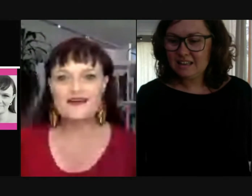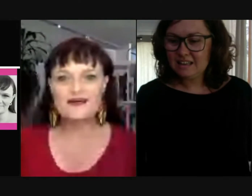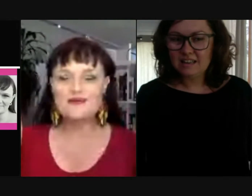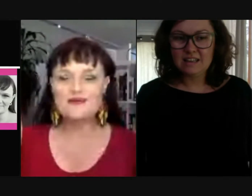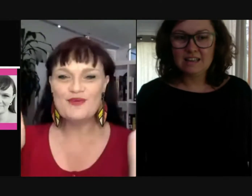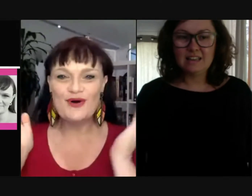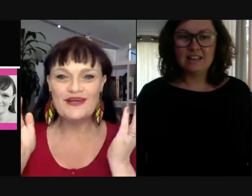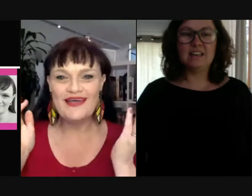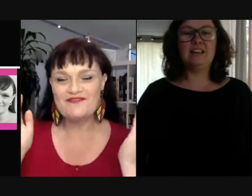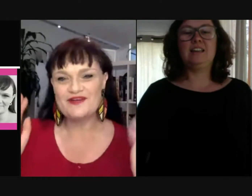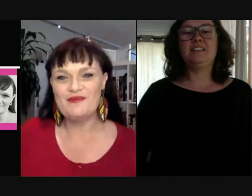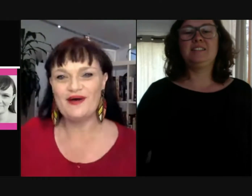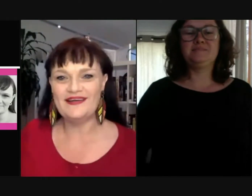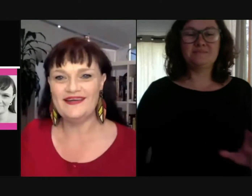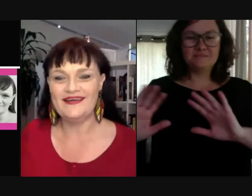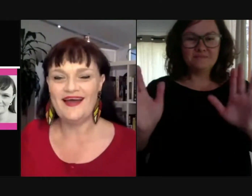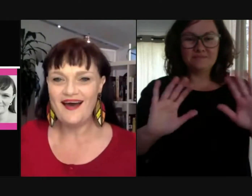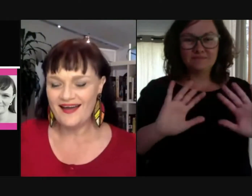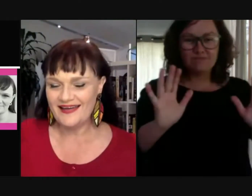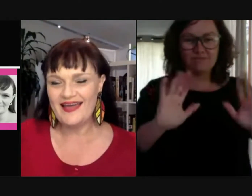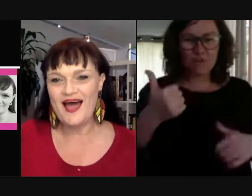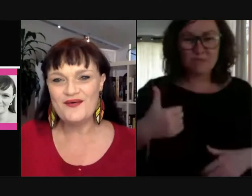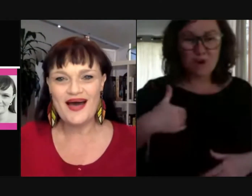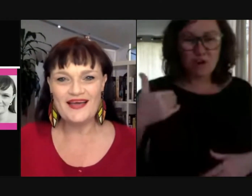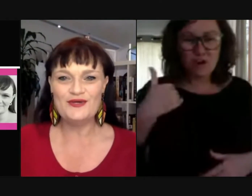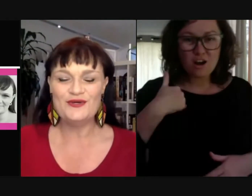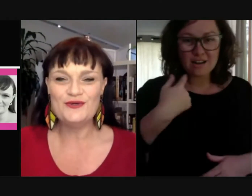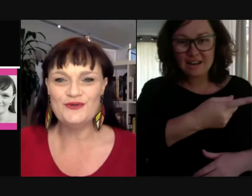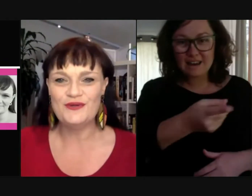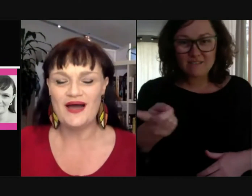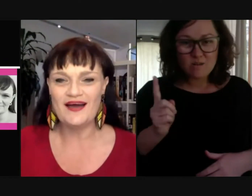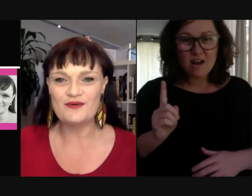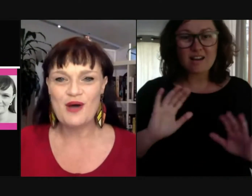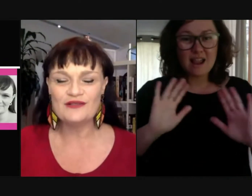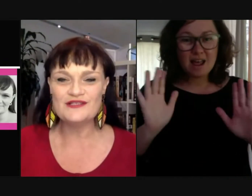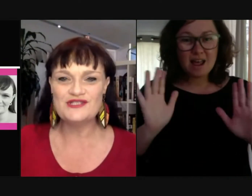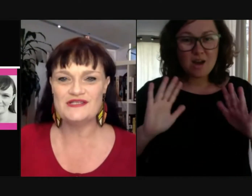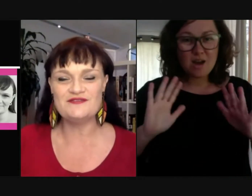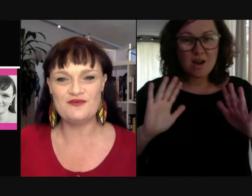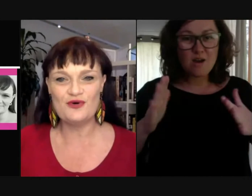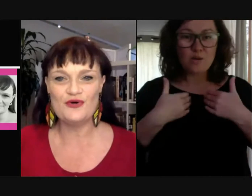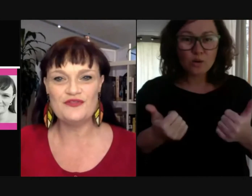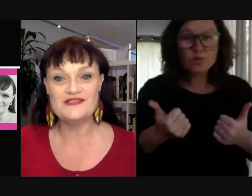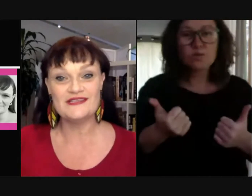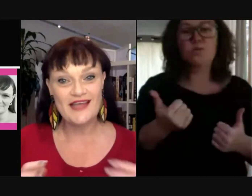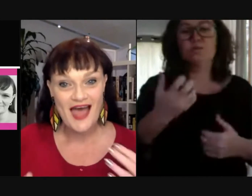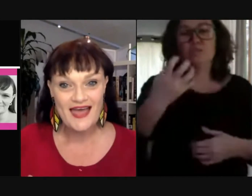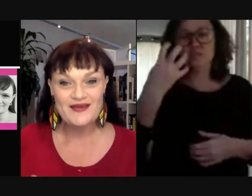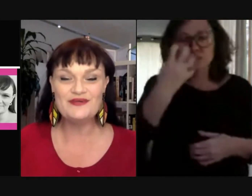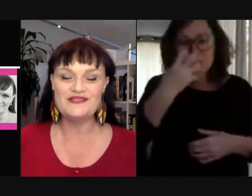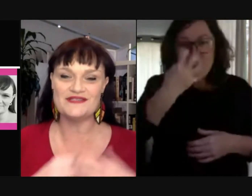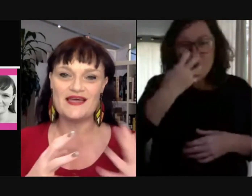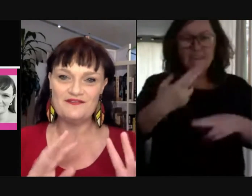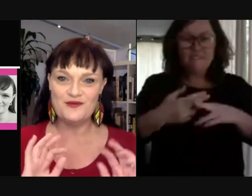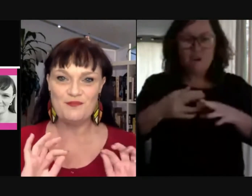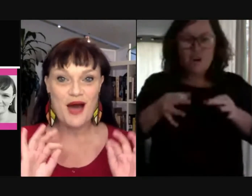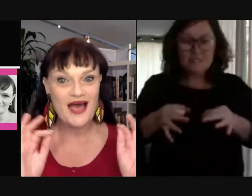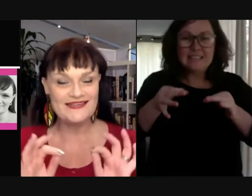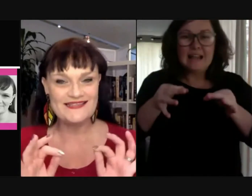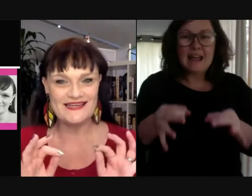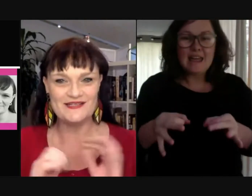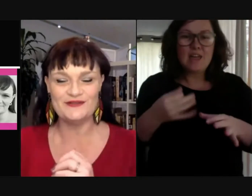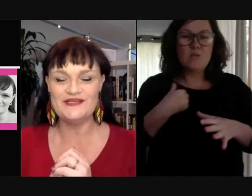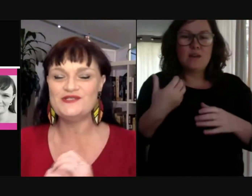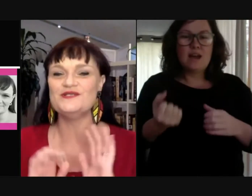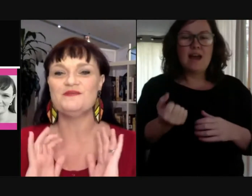All right. Good morning, everybody. Hi, how are you? Our apologies for the delay. We just had a few